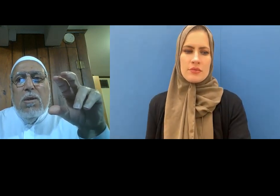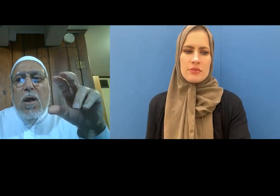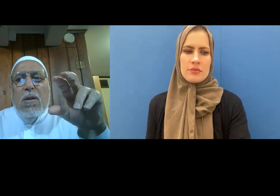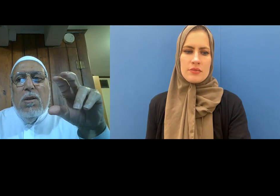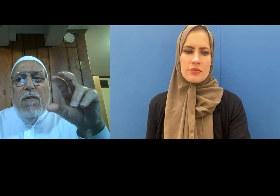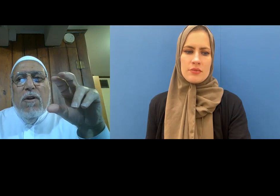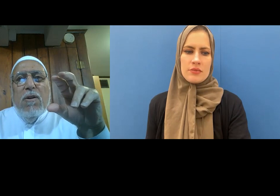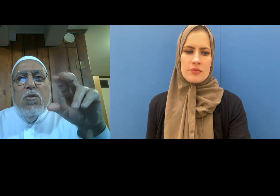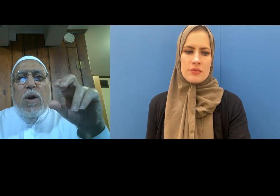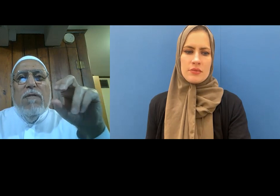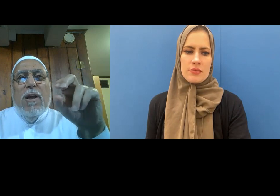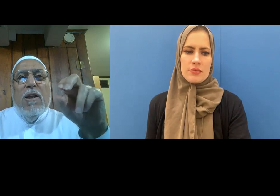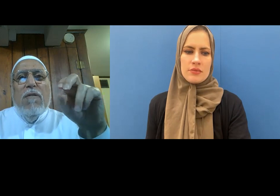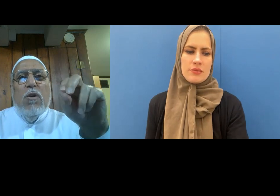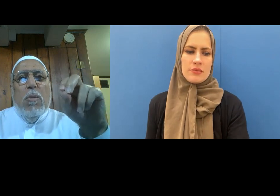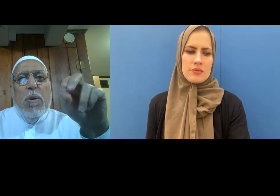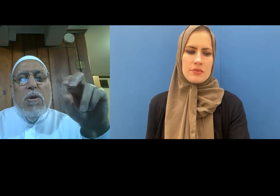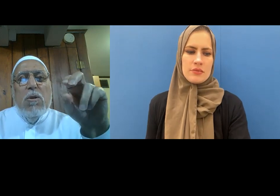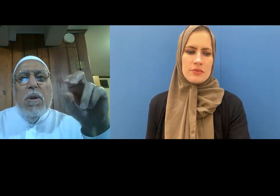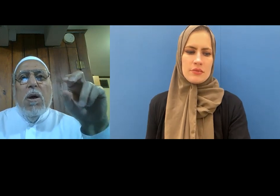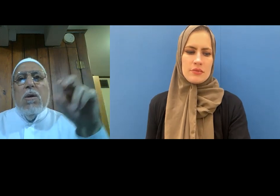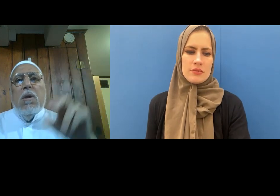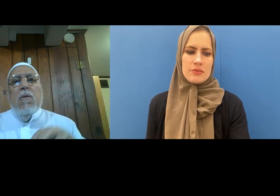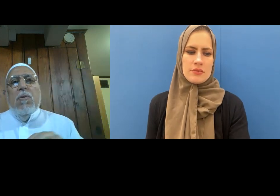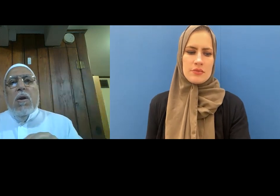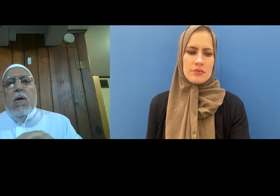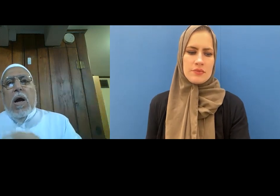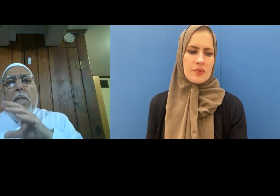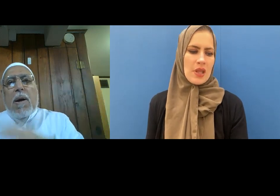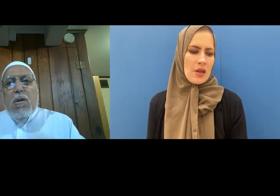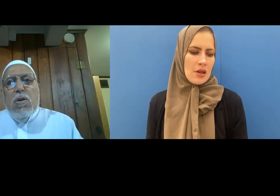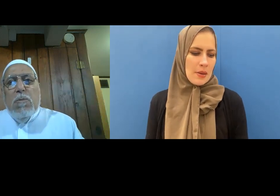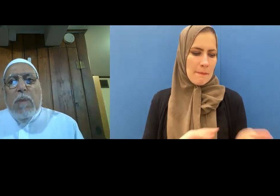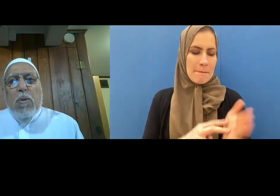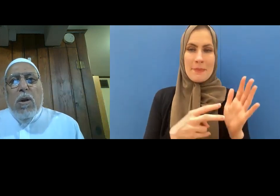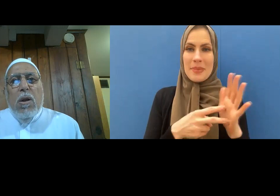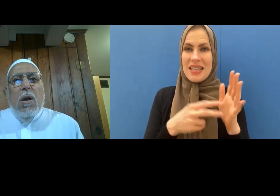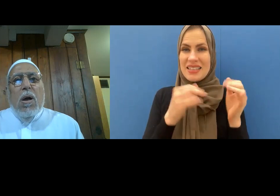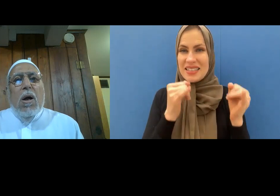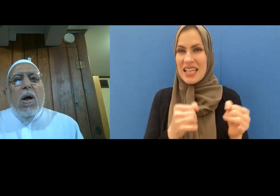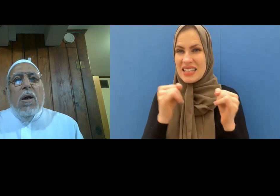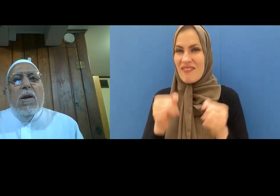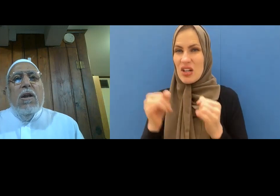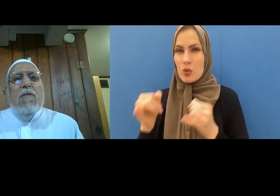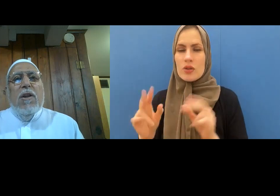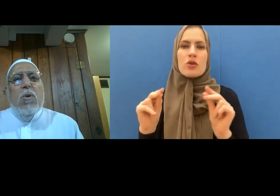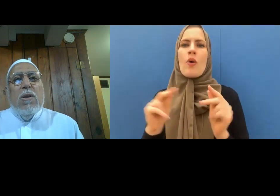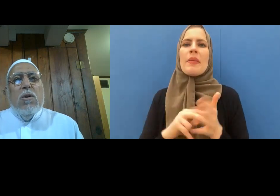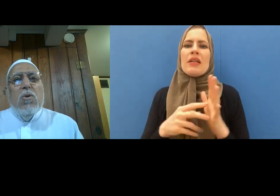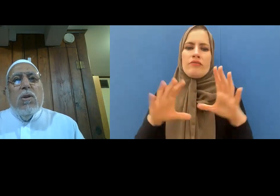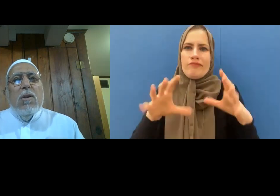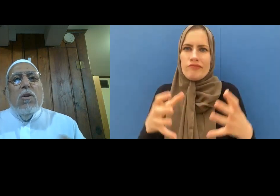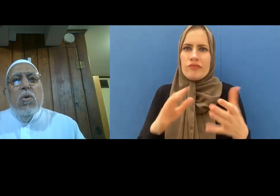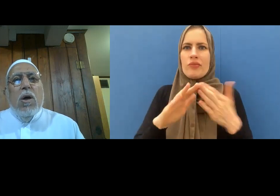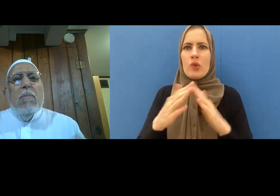It does not refer to every individual person, because among those people are individuals